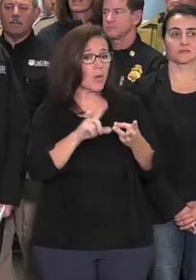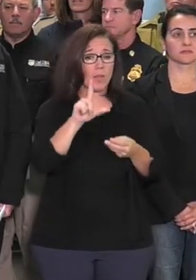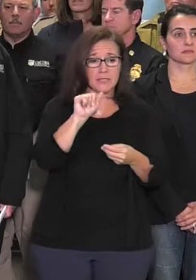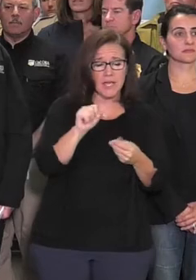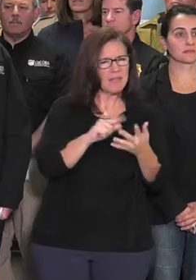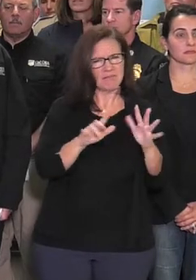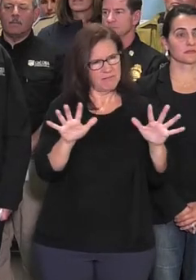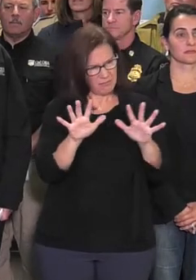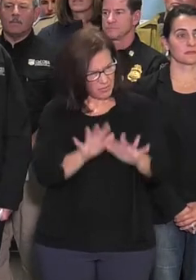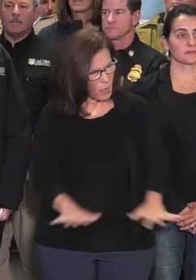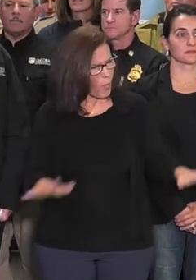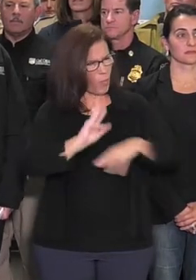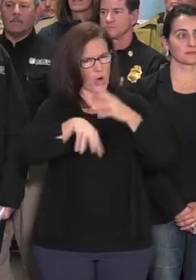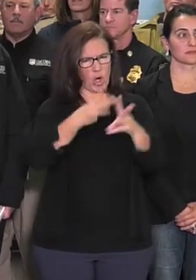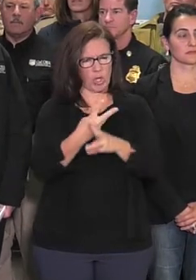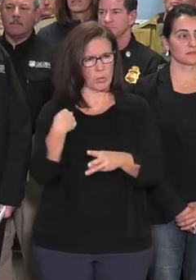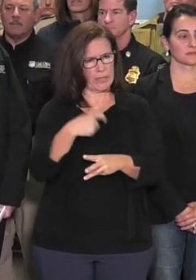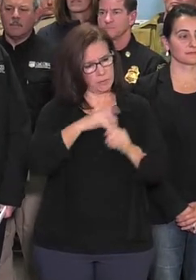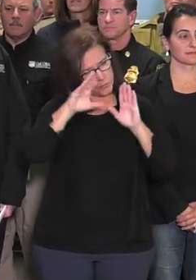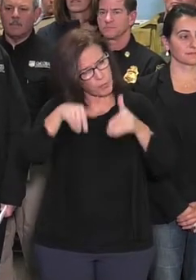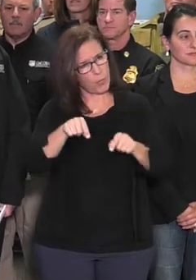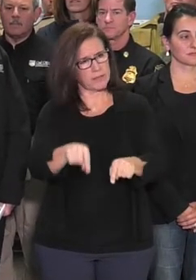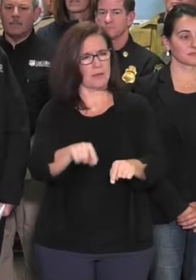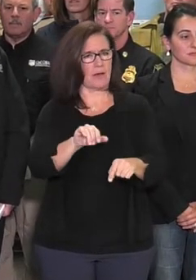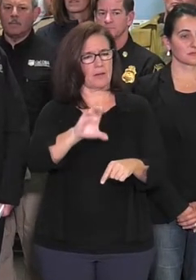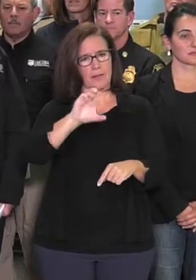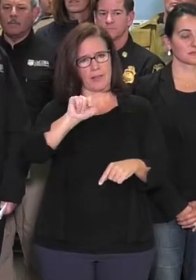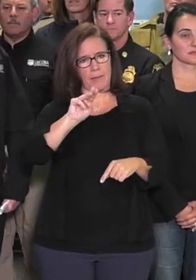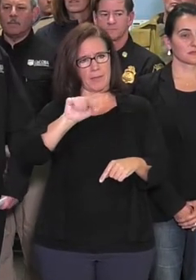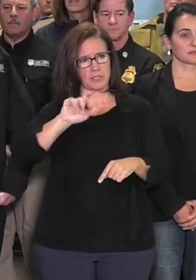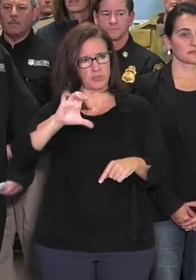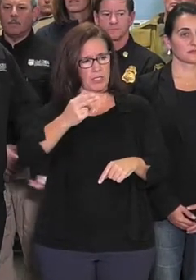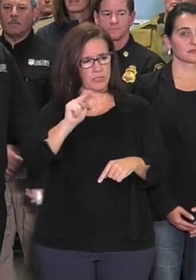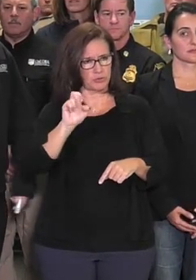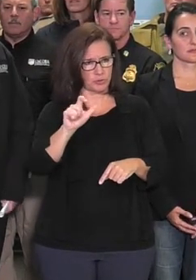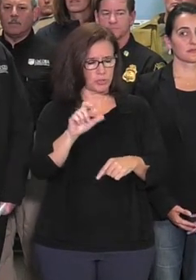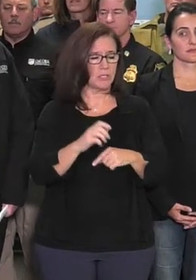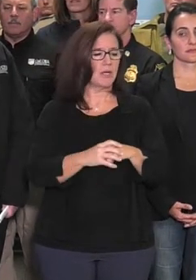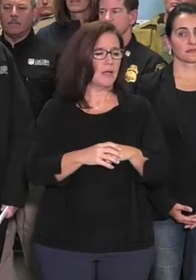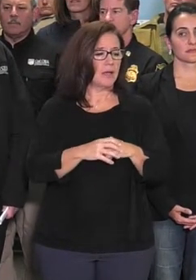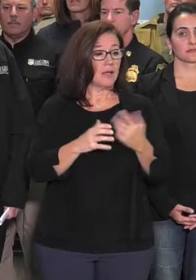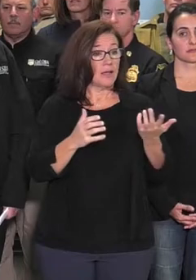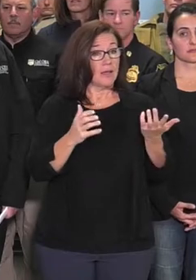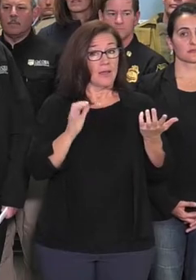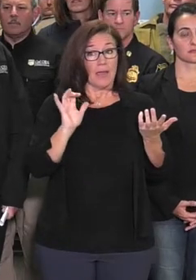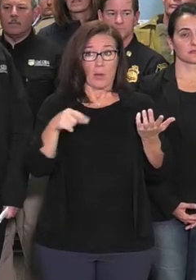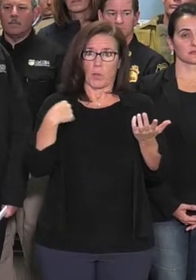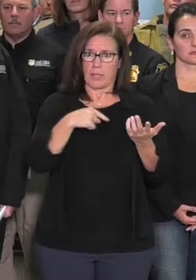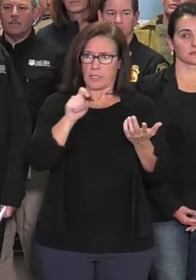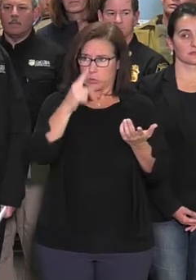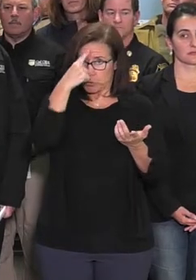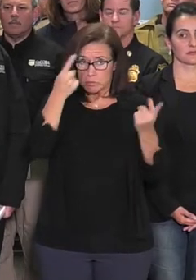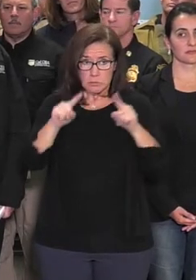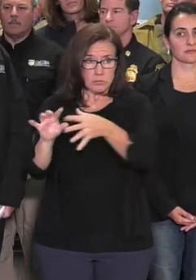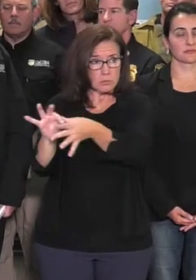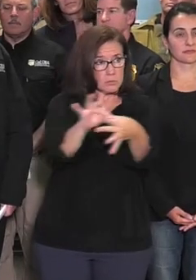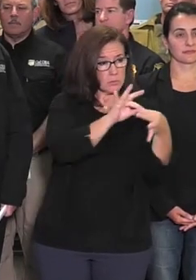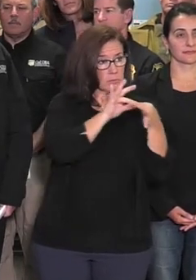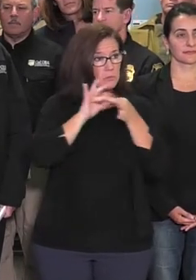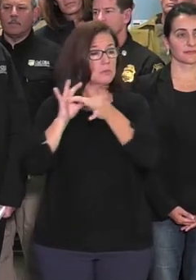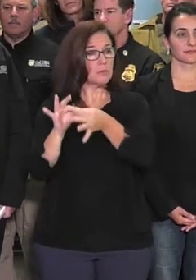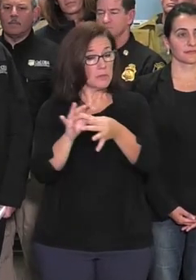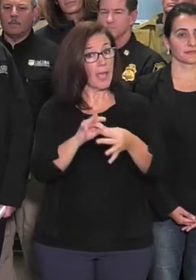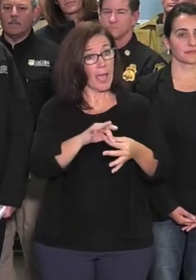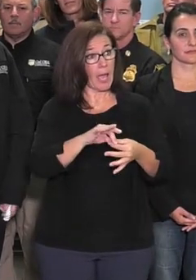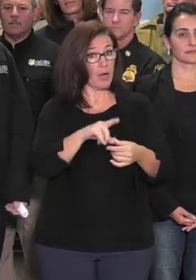people everywhere in the whole world. So we have to pull together in the largest sense possible and take the heroic action that